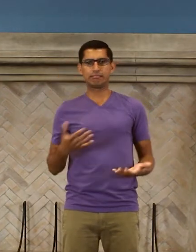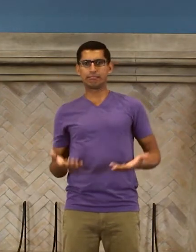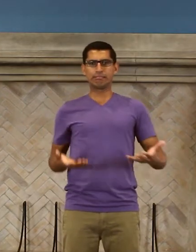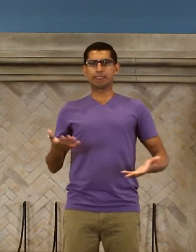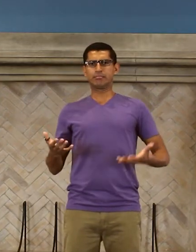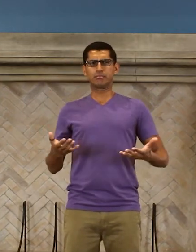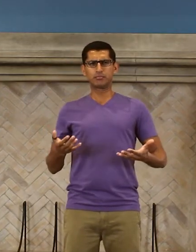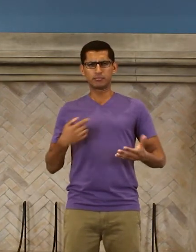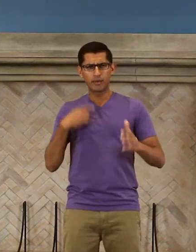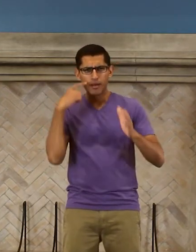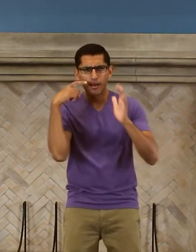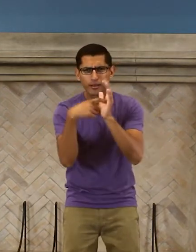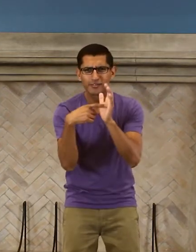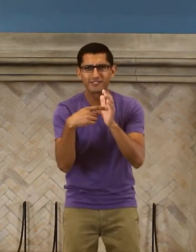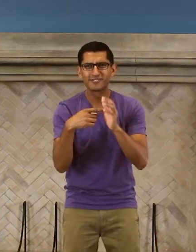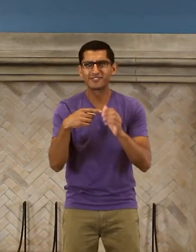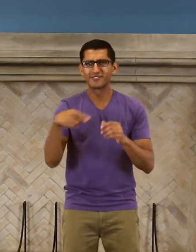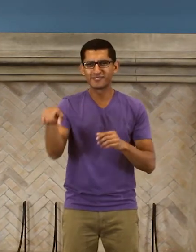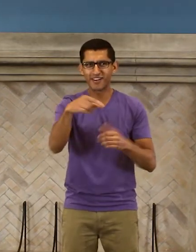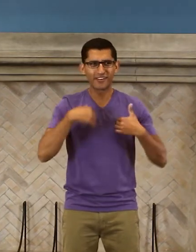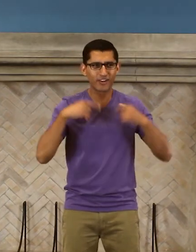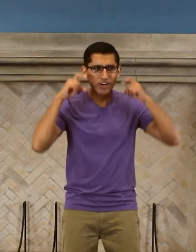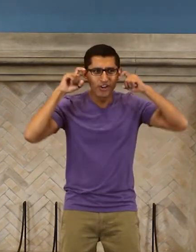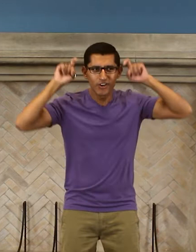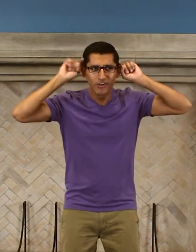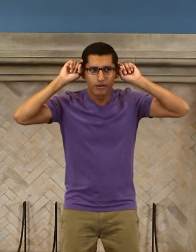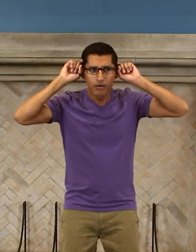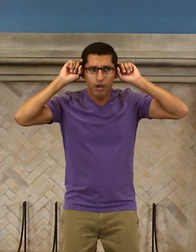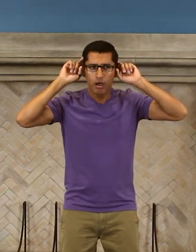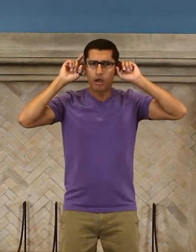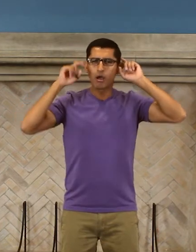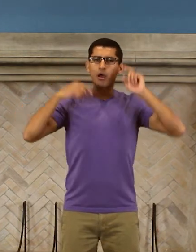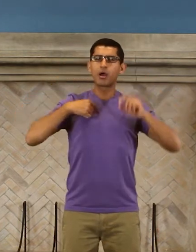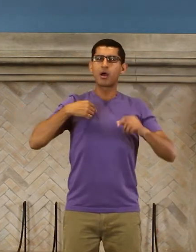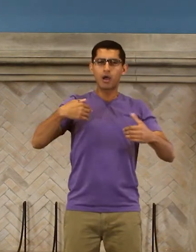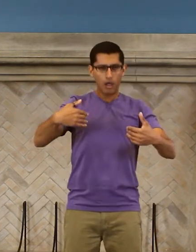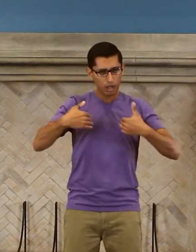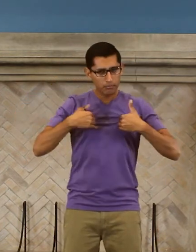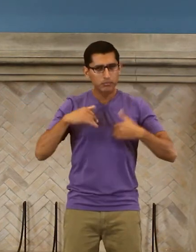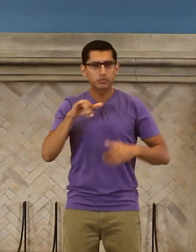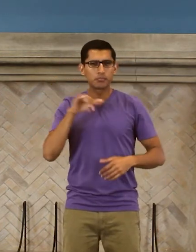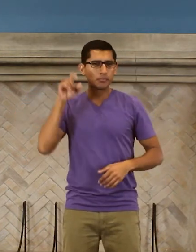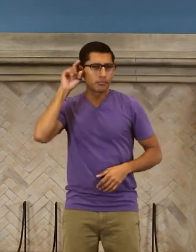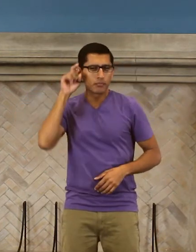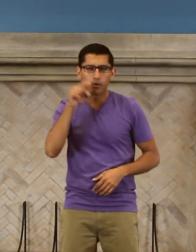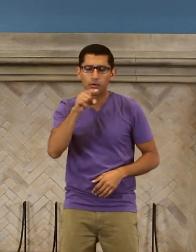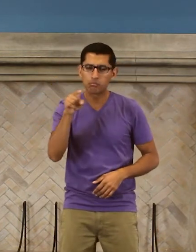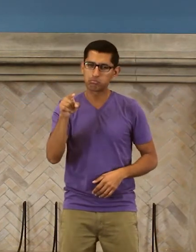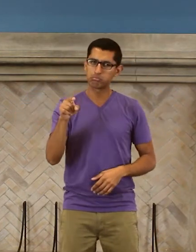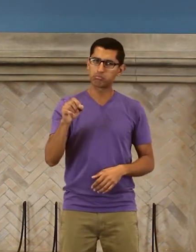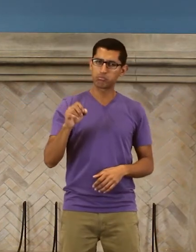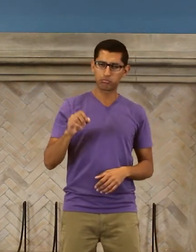was completely ignorant. I didn't know what to do. But I did notice they all had hearing aids on. And hey, I had one